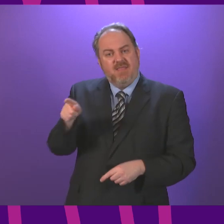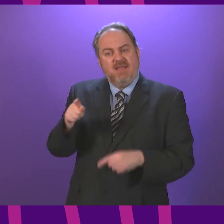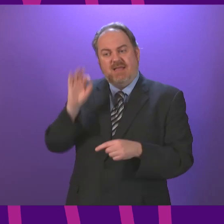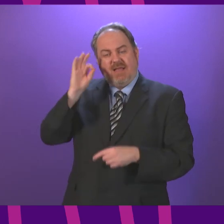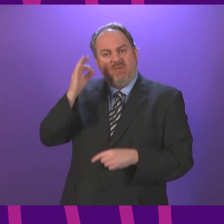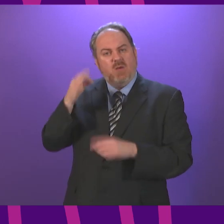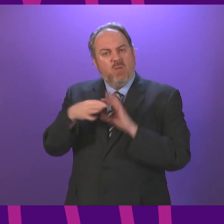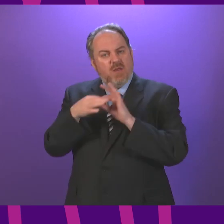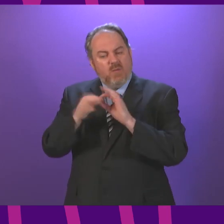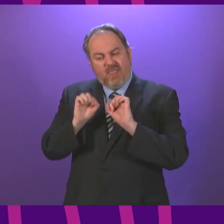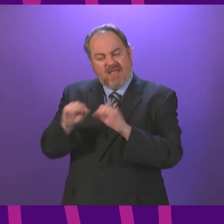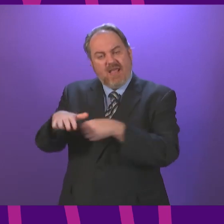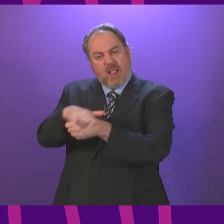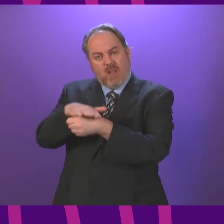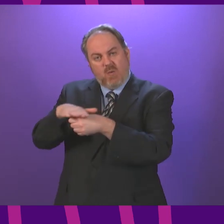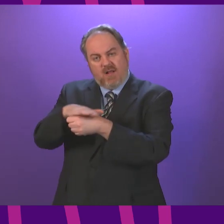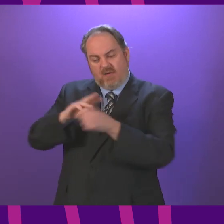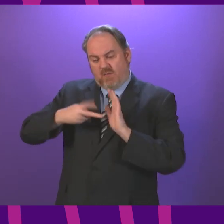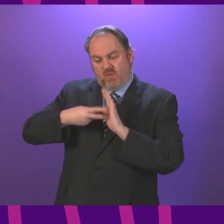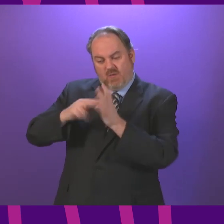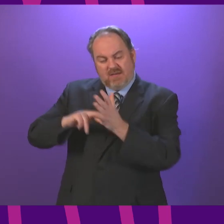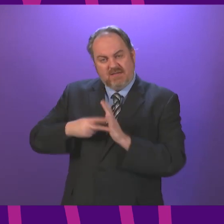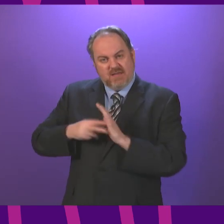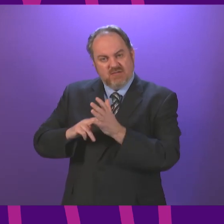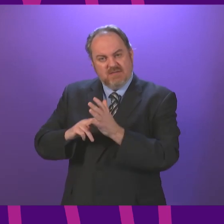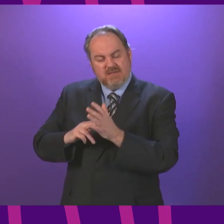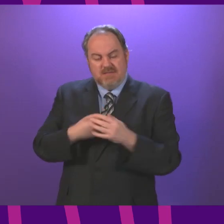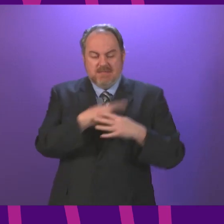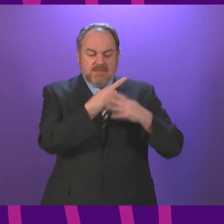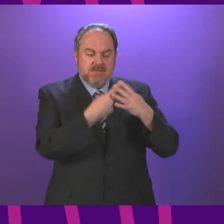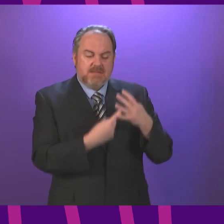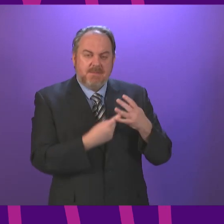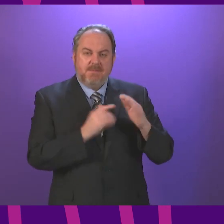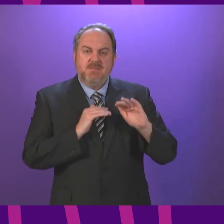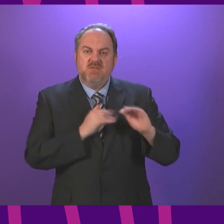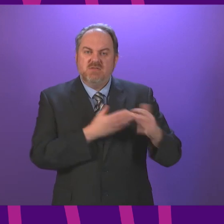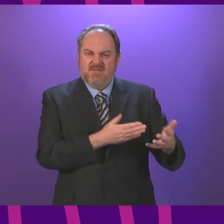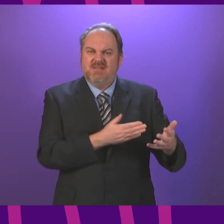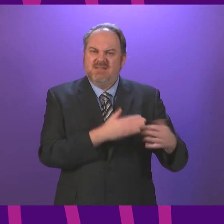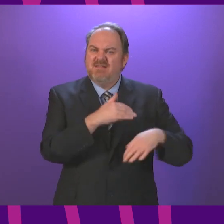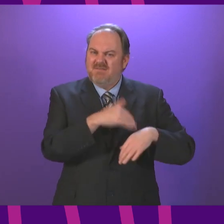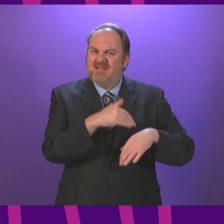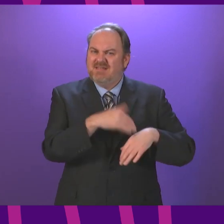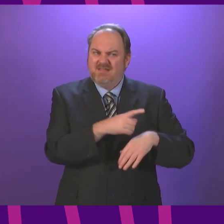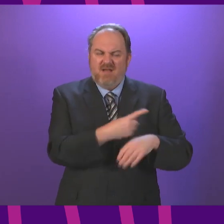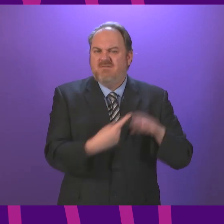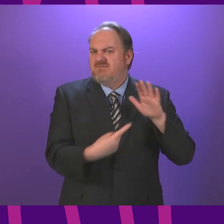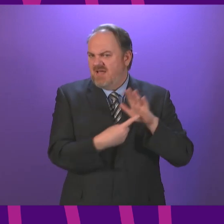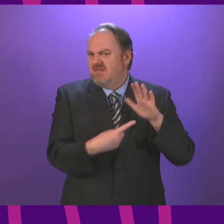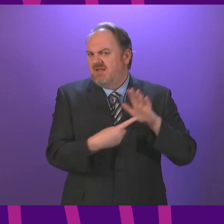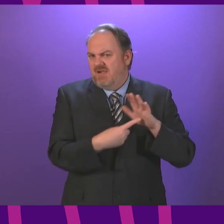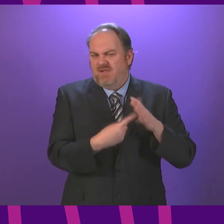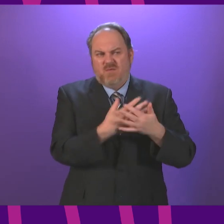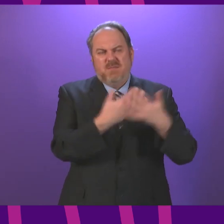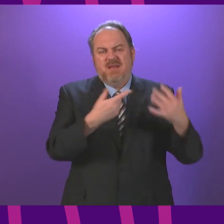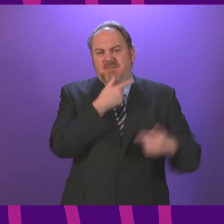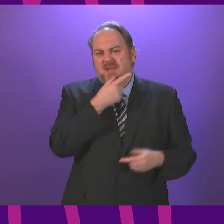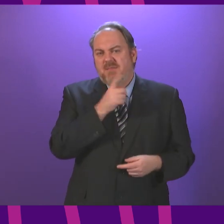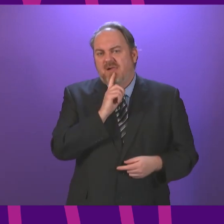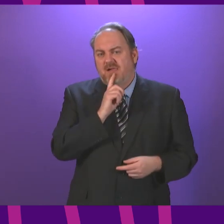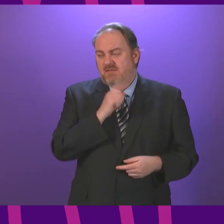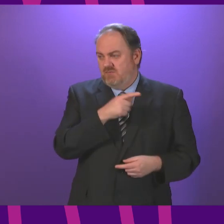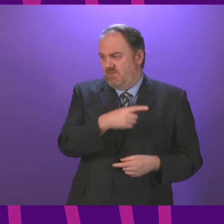to support them as well. Some of the services that have been impacted are vital services for people and that includes those